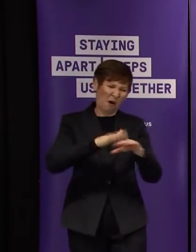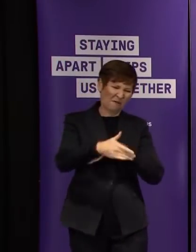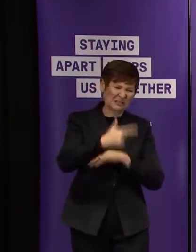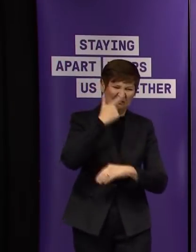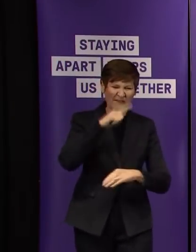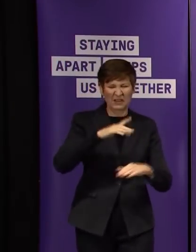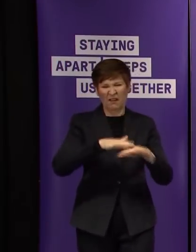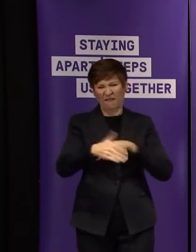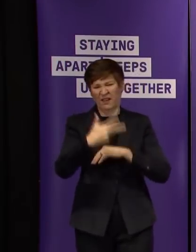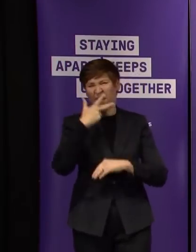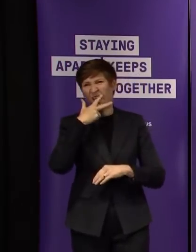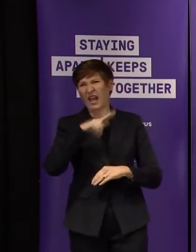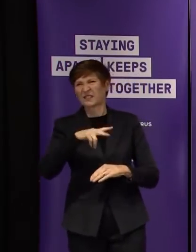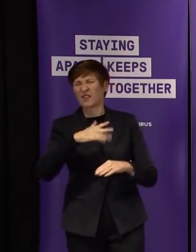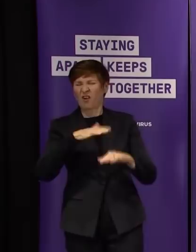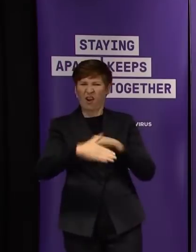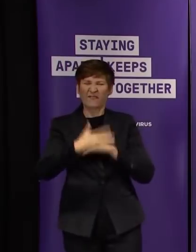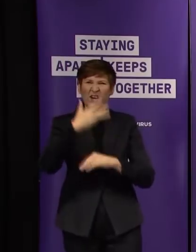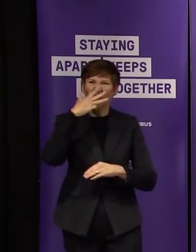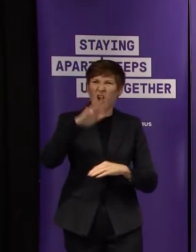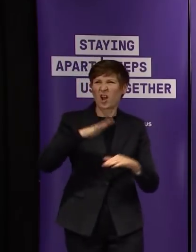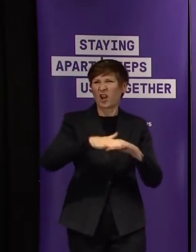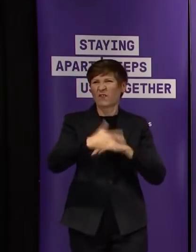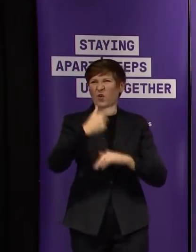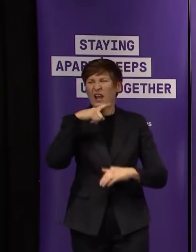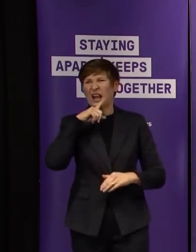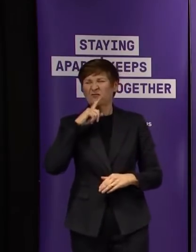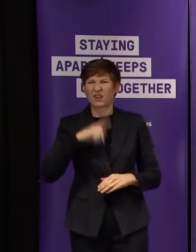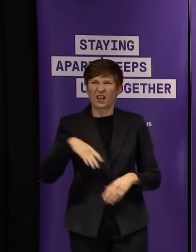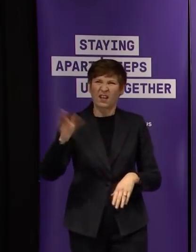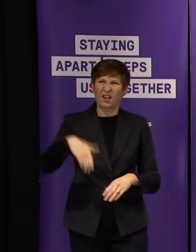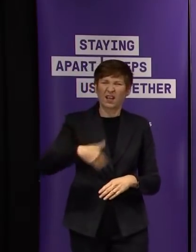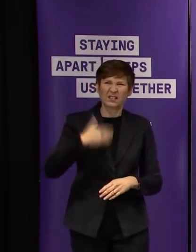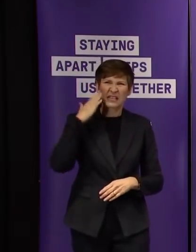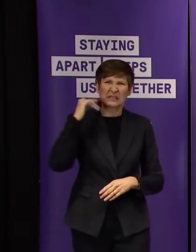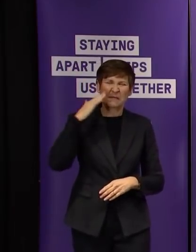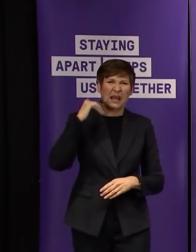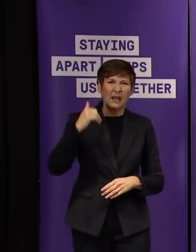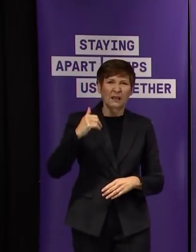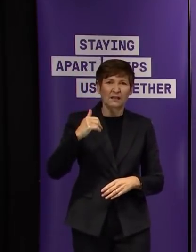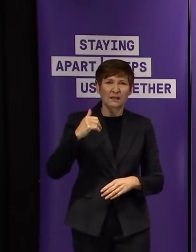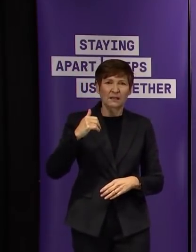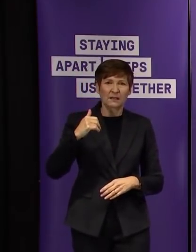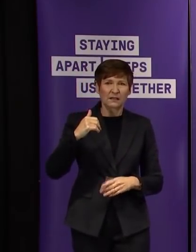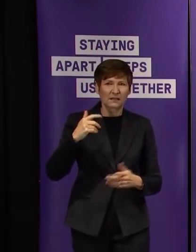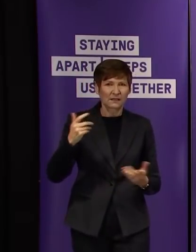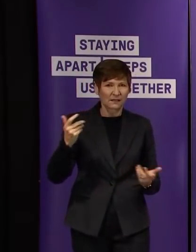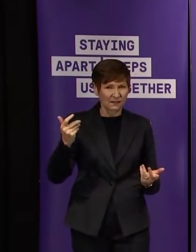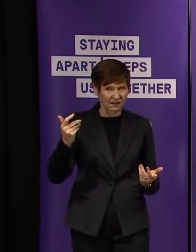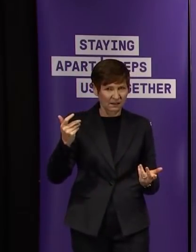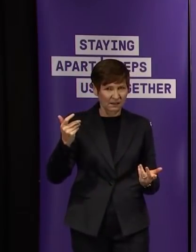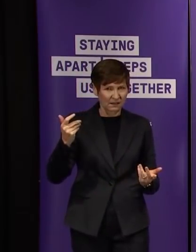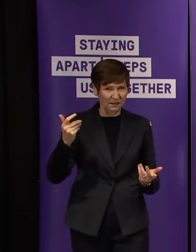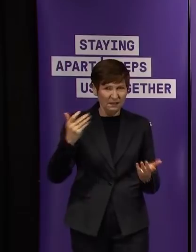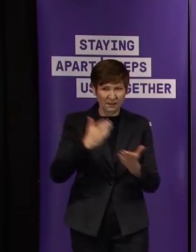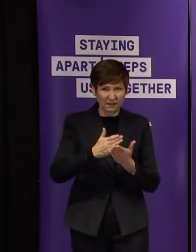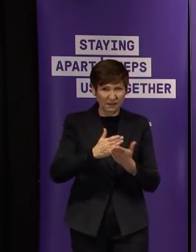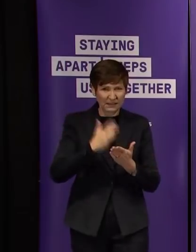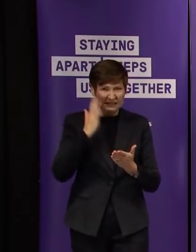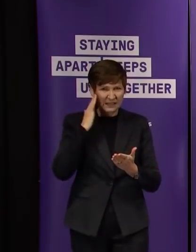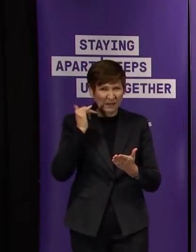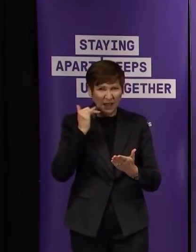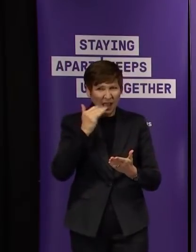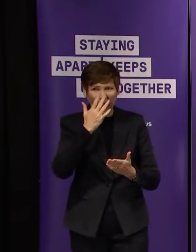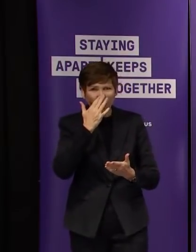aunts, all of those things. And it doesn't just have really significant impacts for older people. It's not something anyone wants to get. There's a lot of people